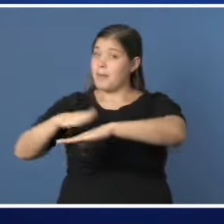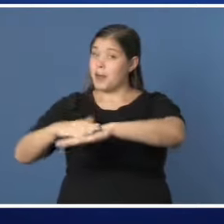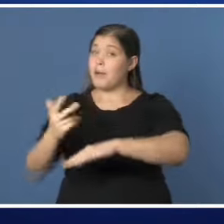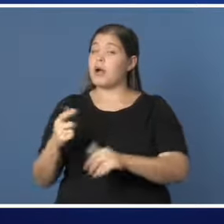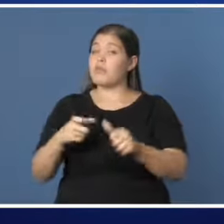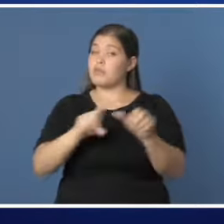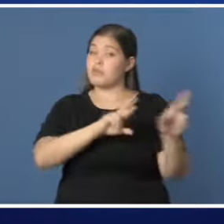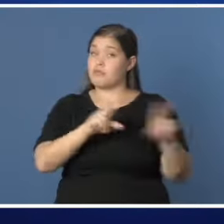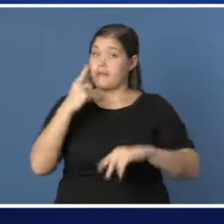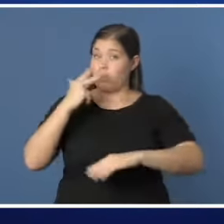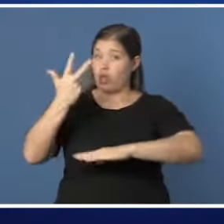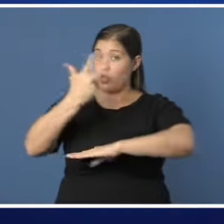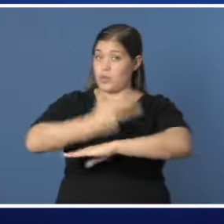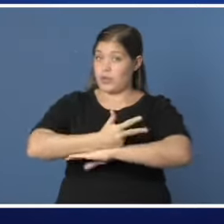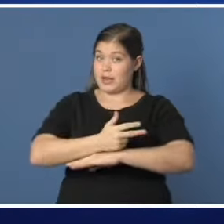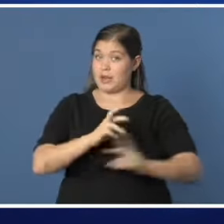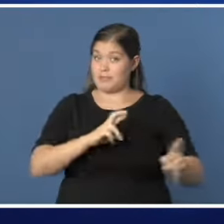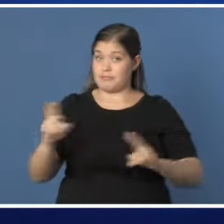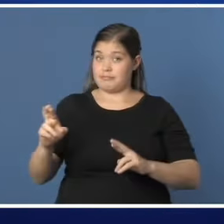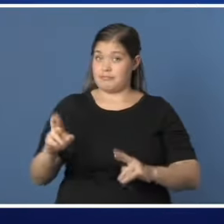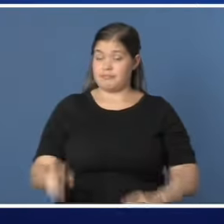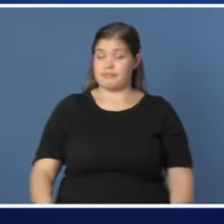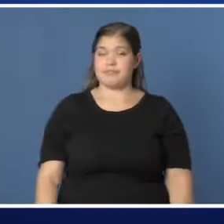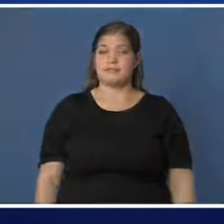3-day kit.